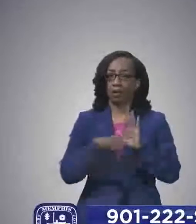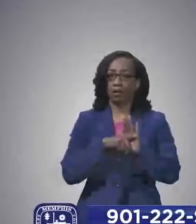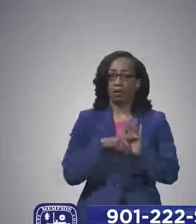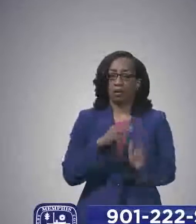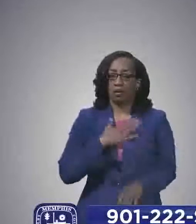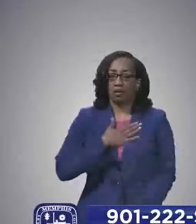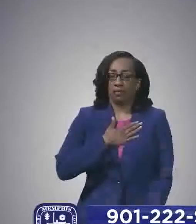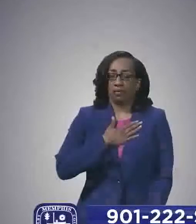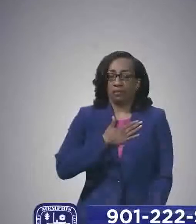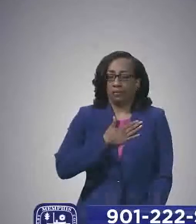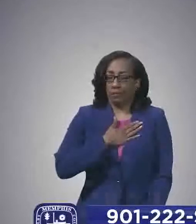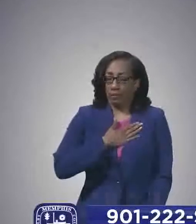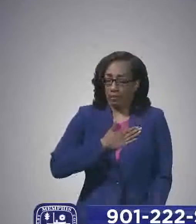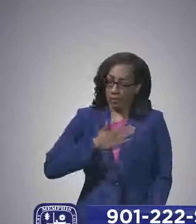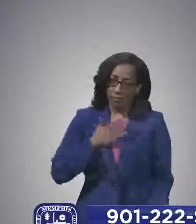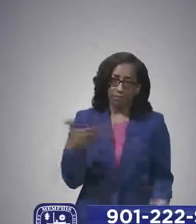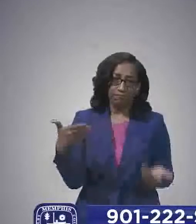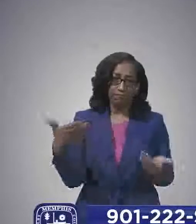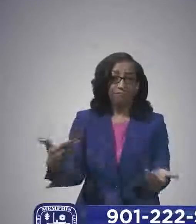Please get vaccinated.